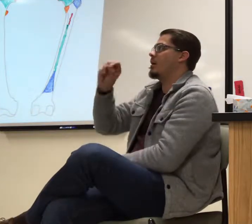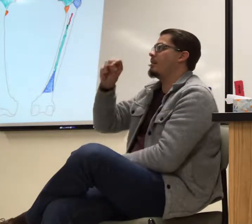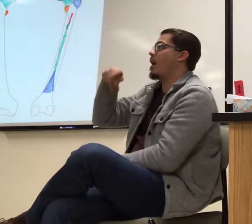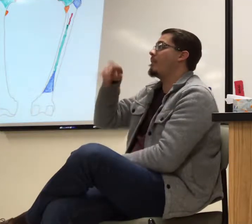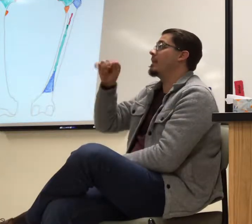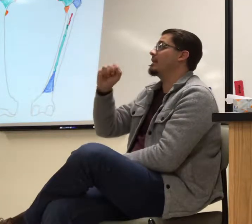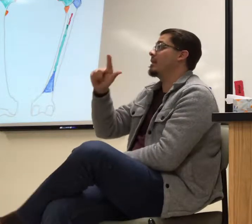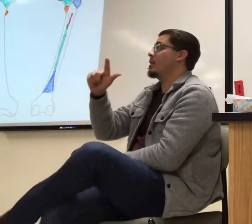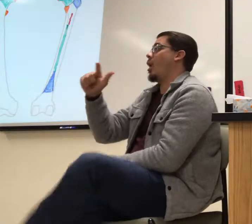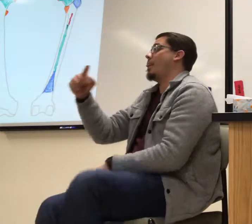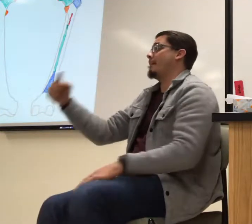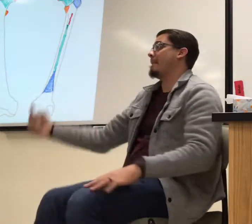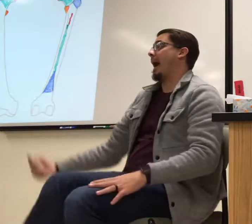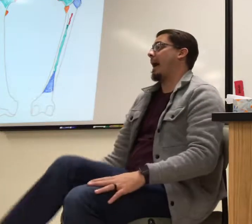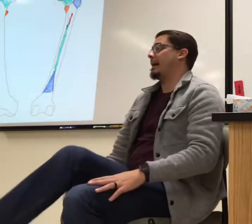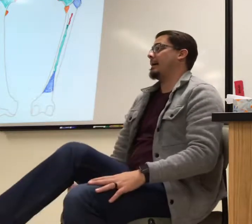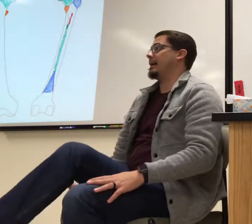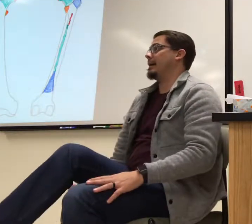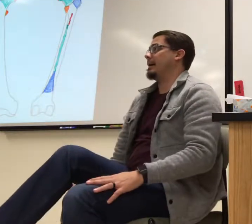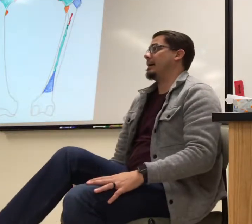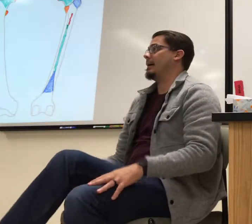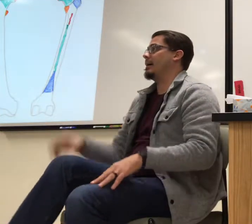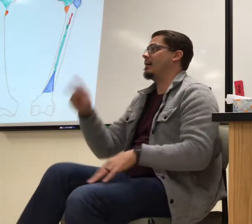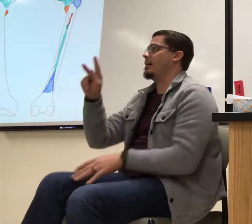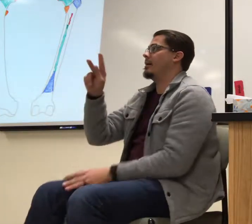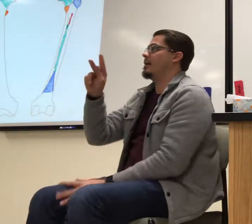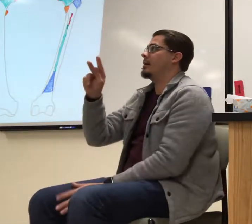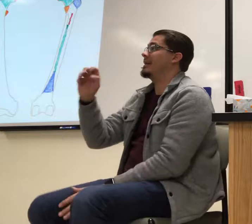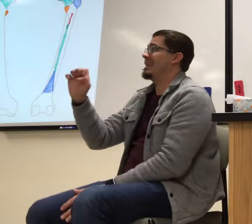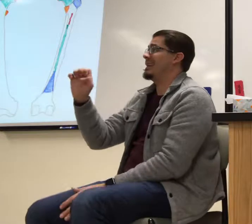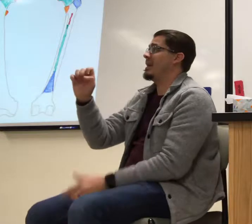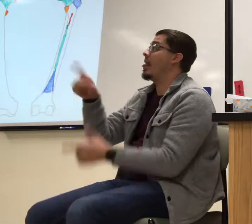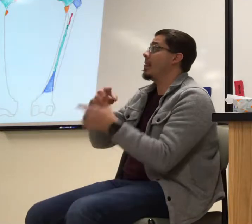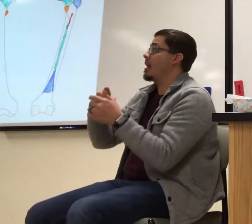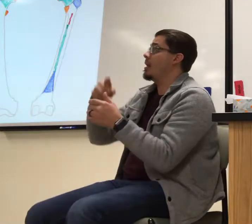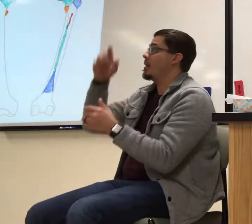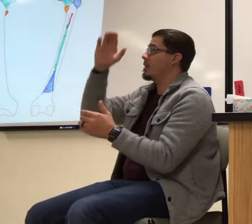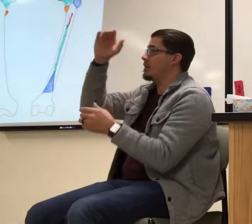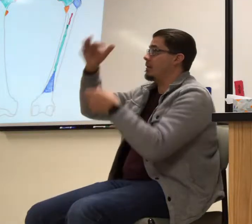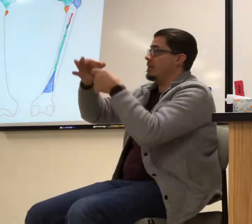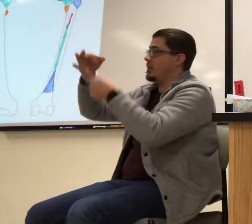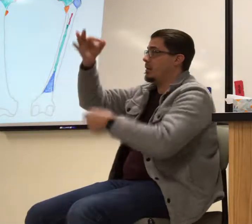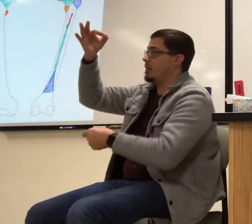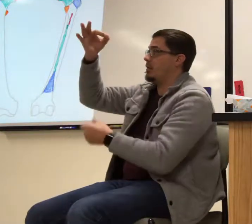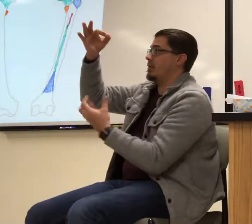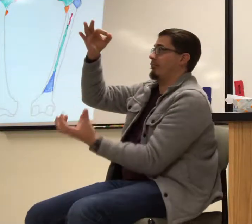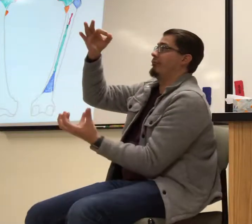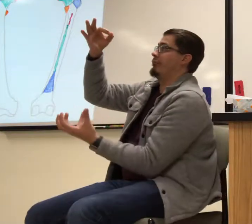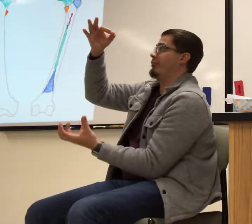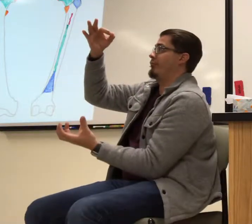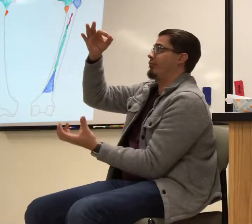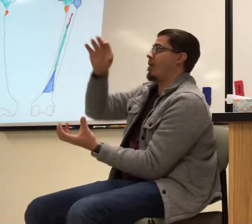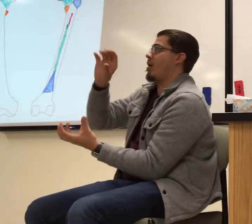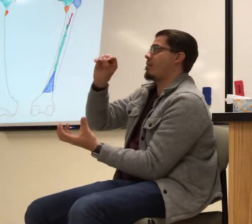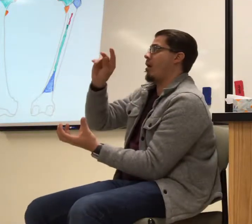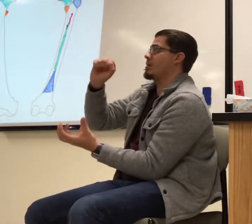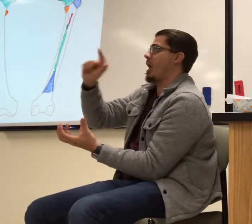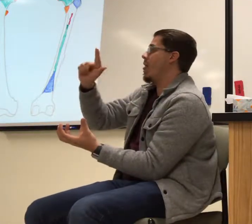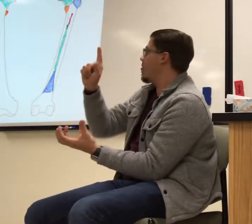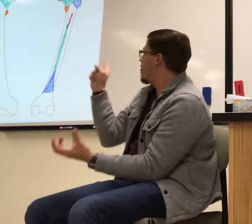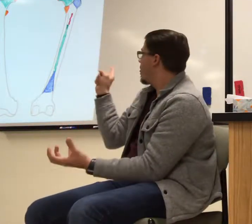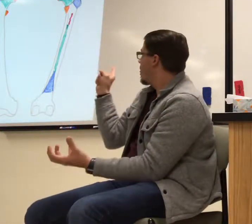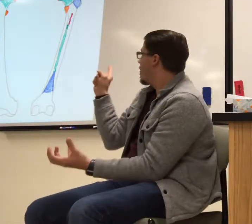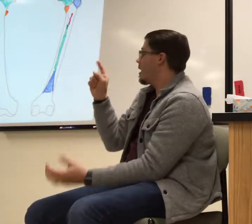the back of the knee. So when you get down to the end of the femur there, you got the big old condyles.